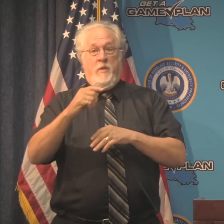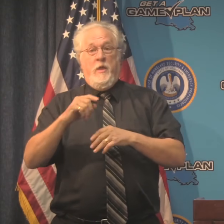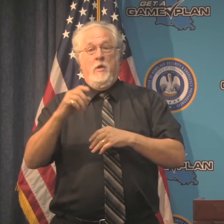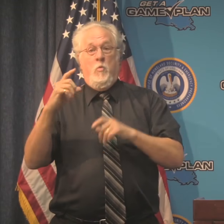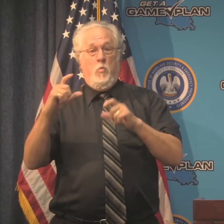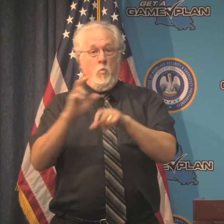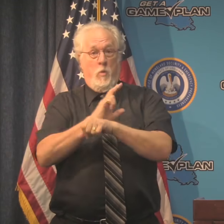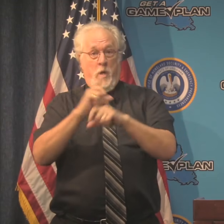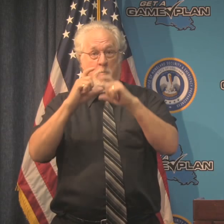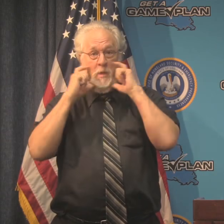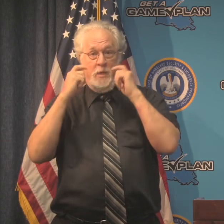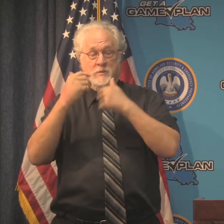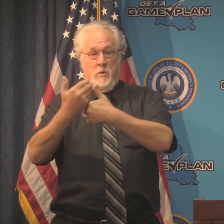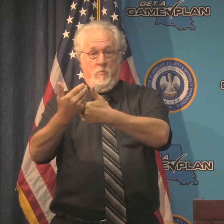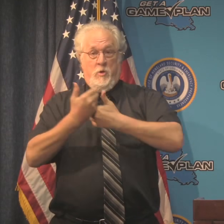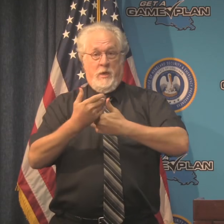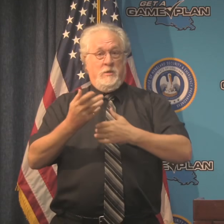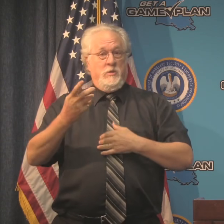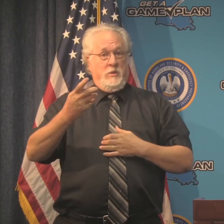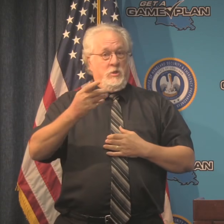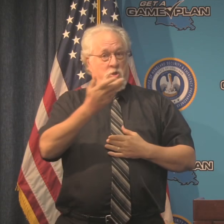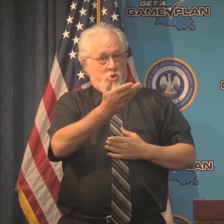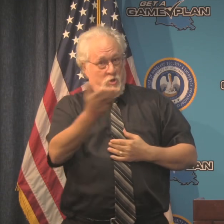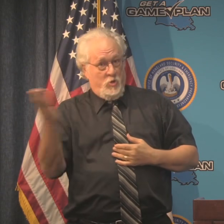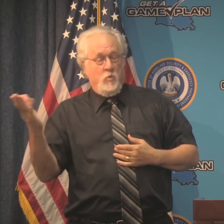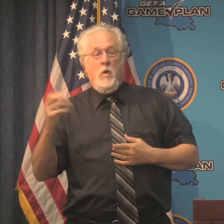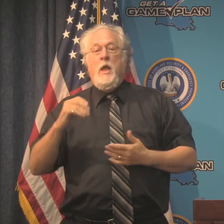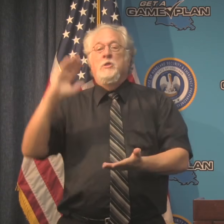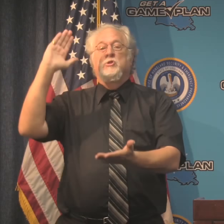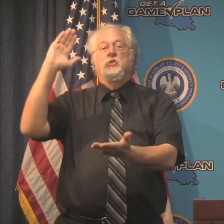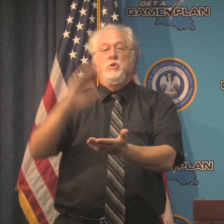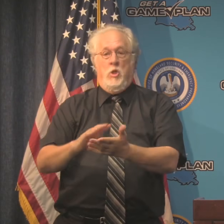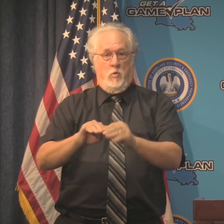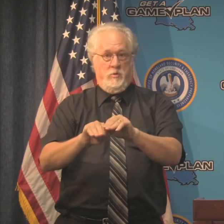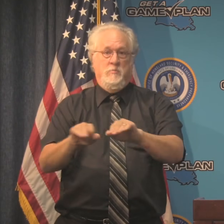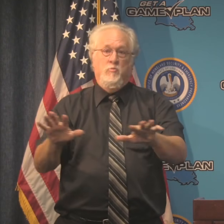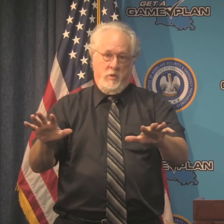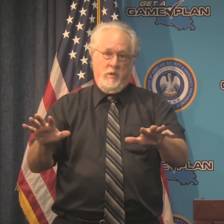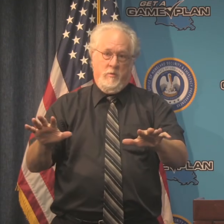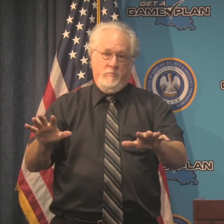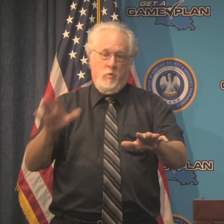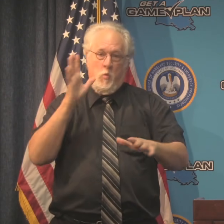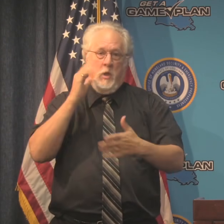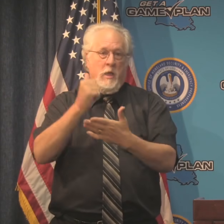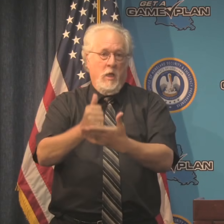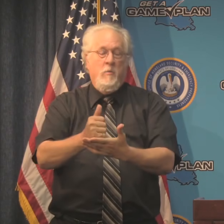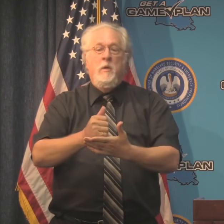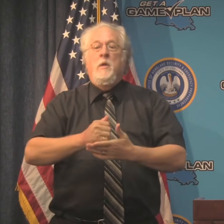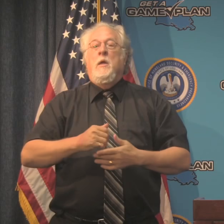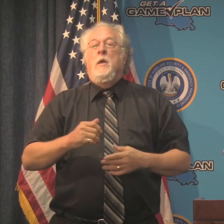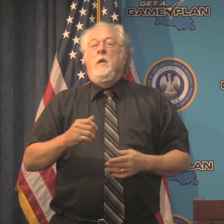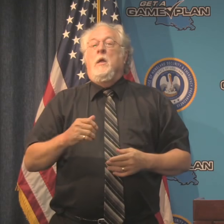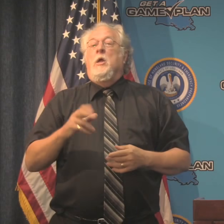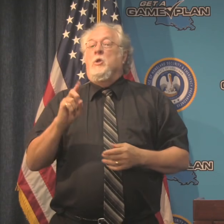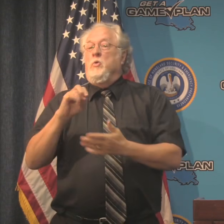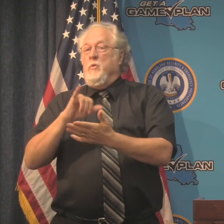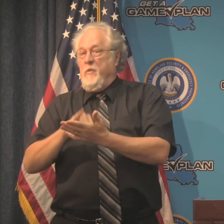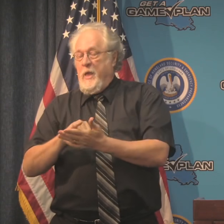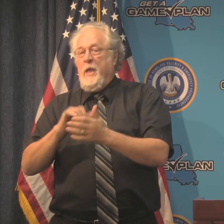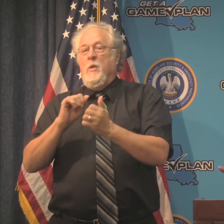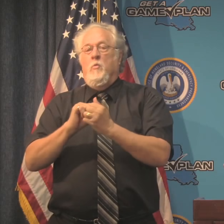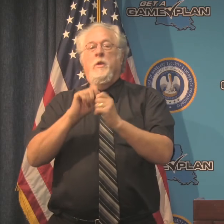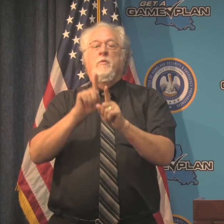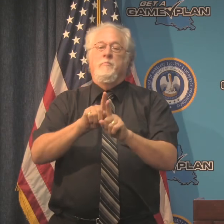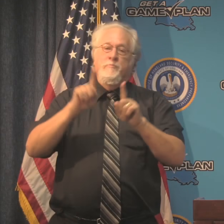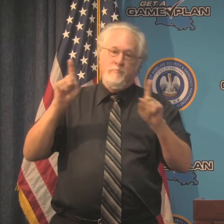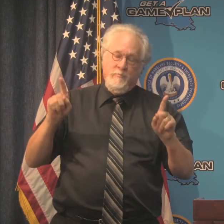protecting you, and it's an important part of slowing the spread, and we need to do this along with the social